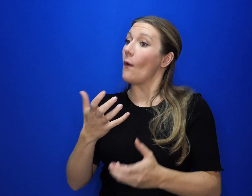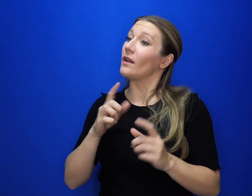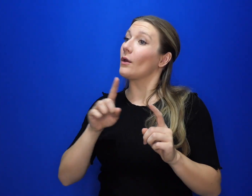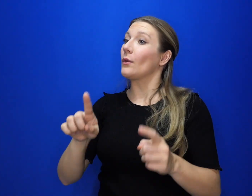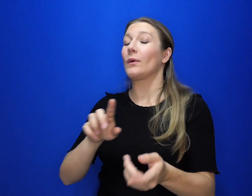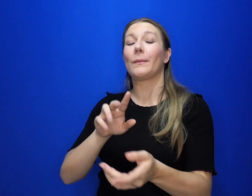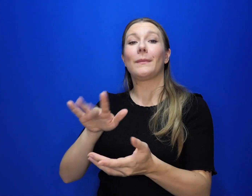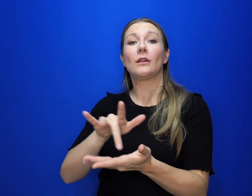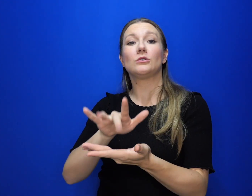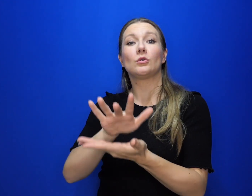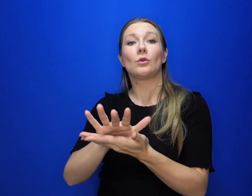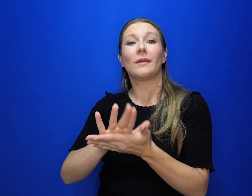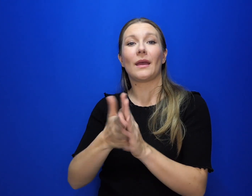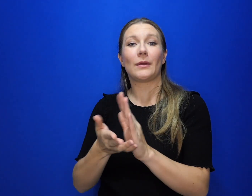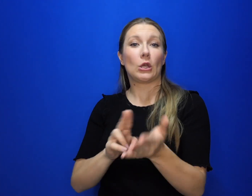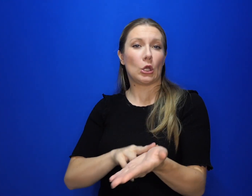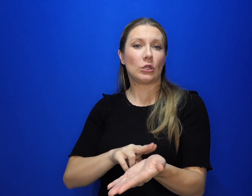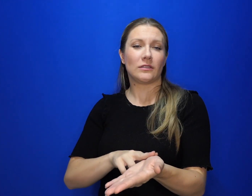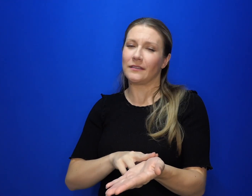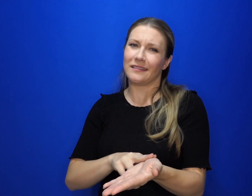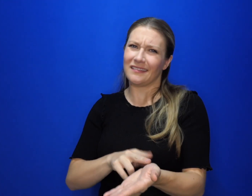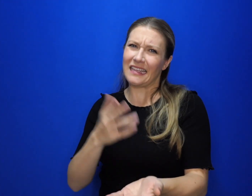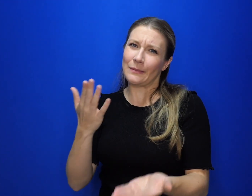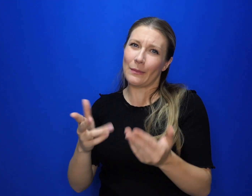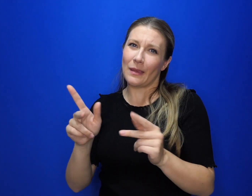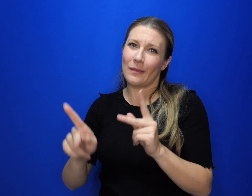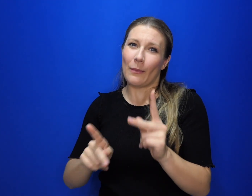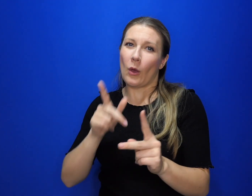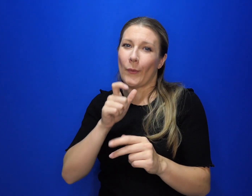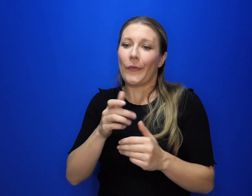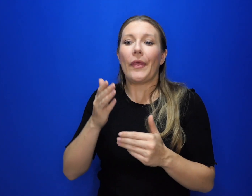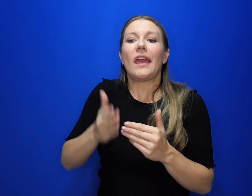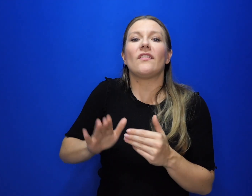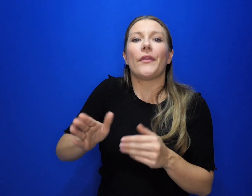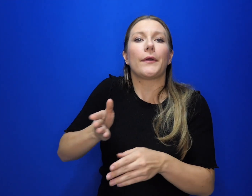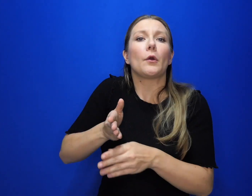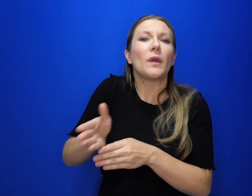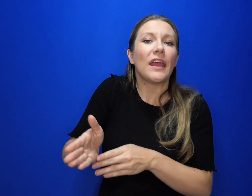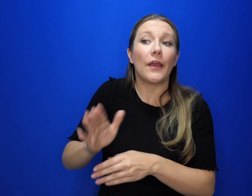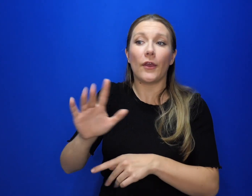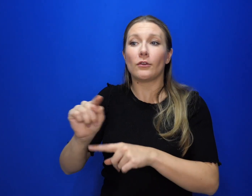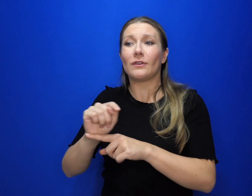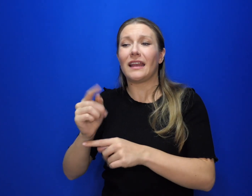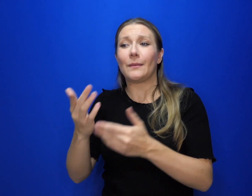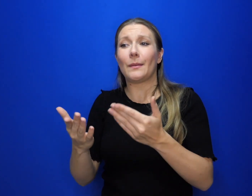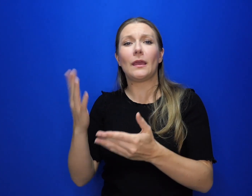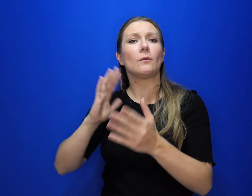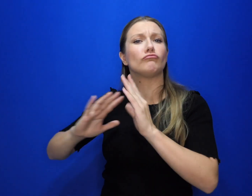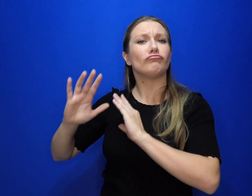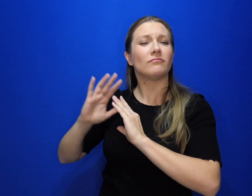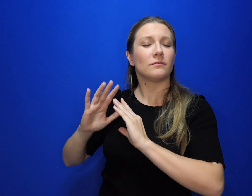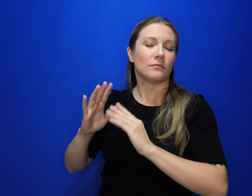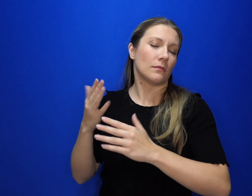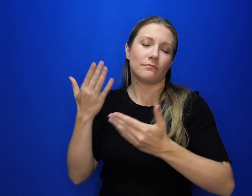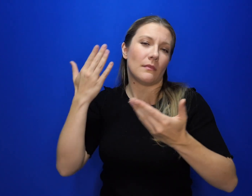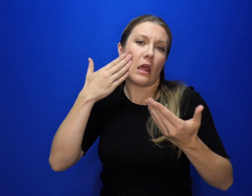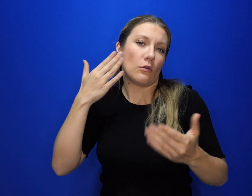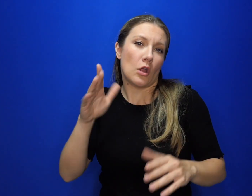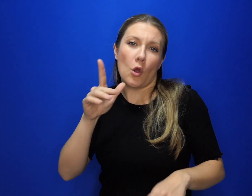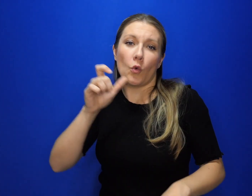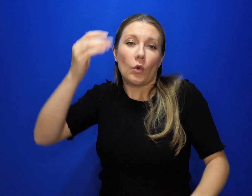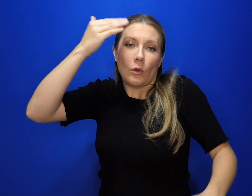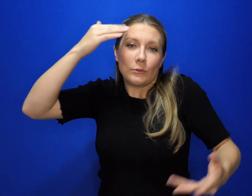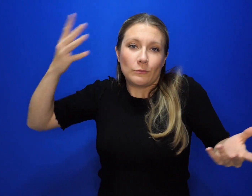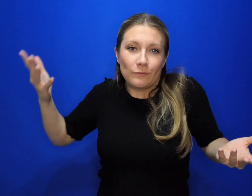a middle school in my town. Like, right. These might be people towards the end of their career. Their training might be older. Who